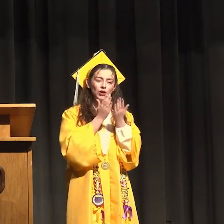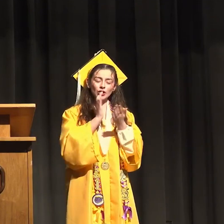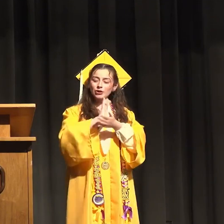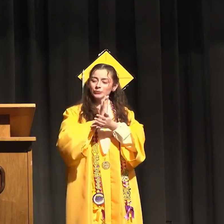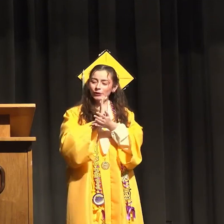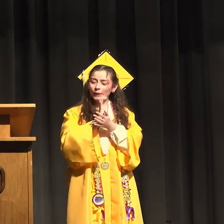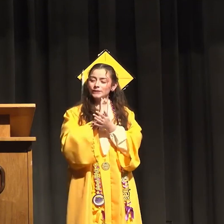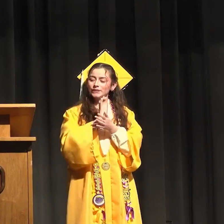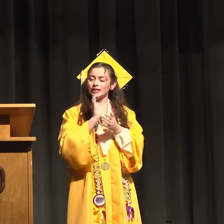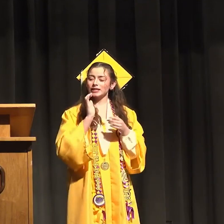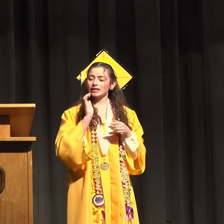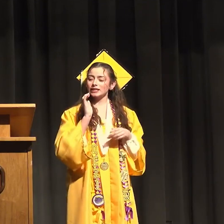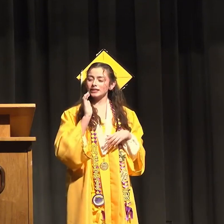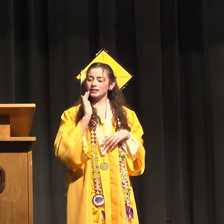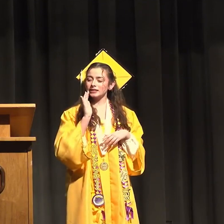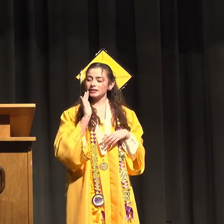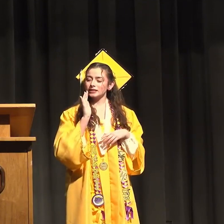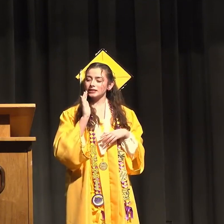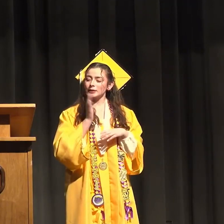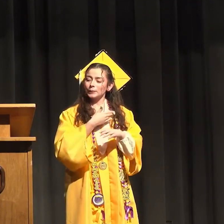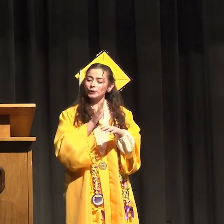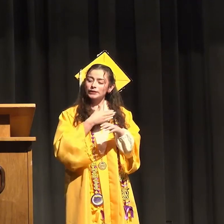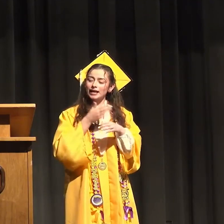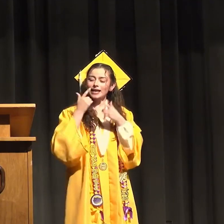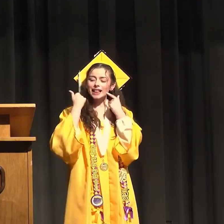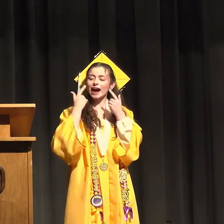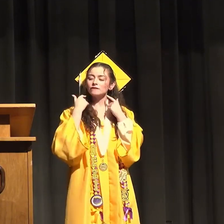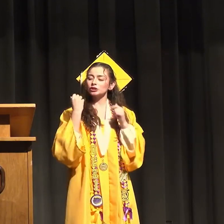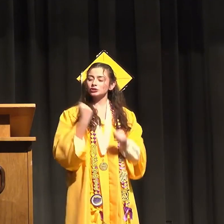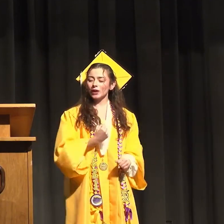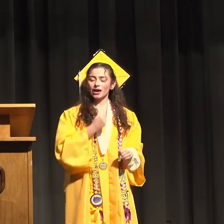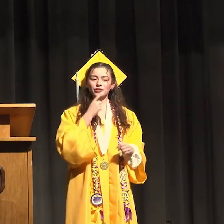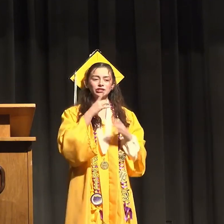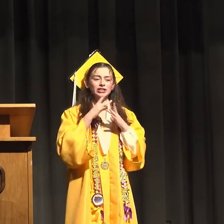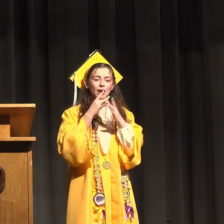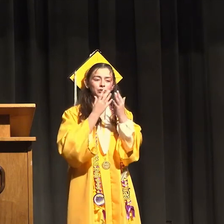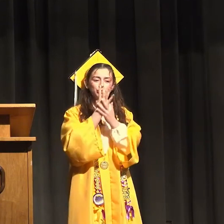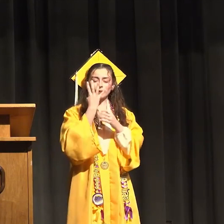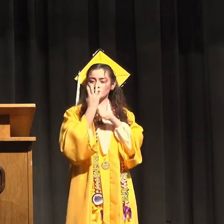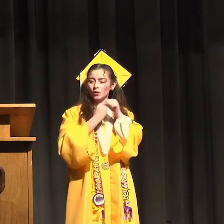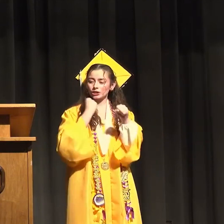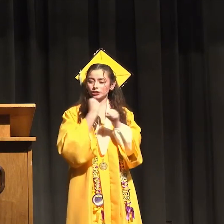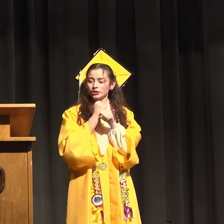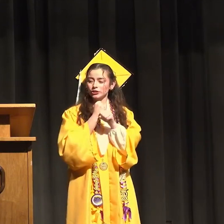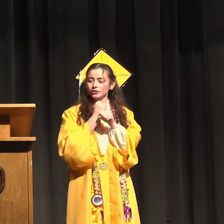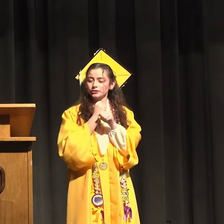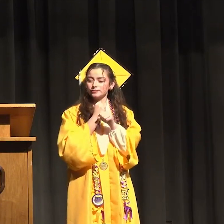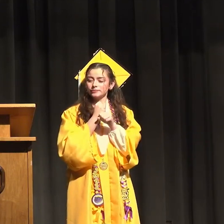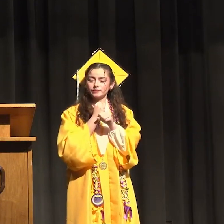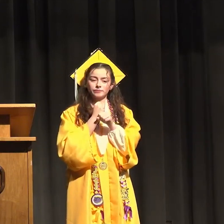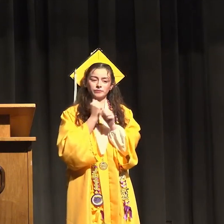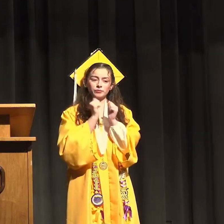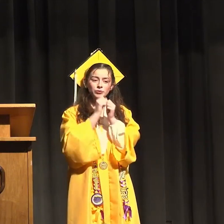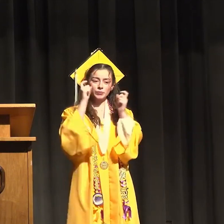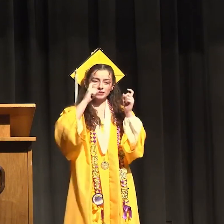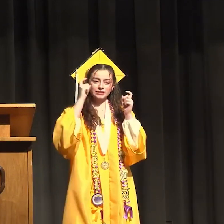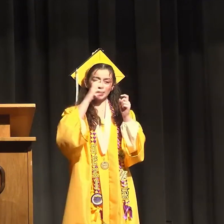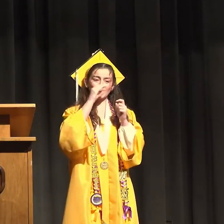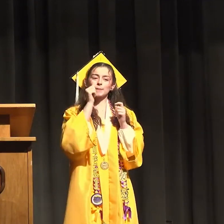with love and books and movies, music, laughter, and strength. She guided me through these 4 years